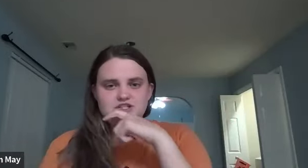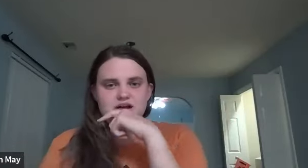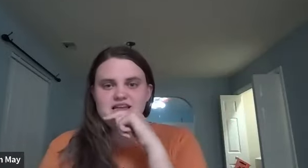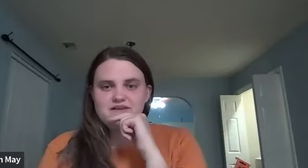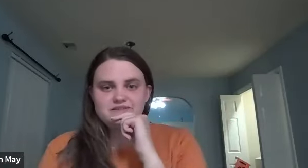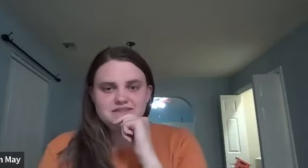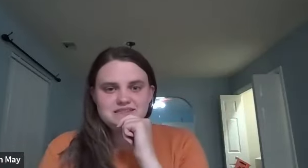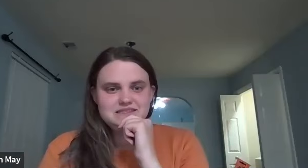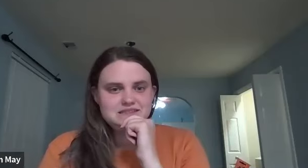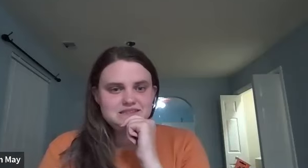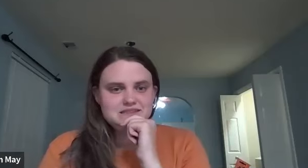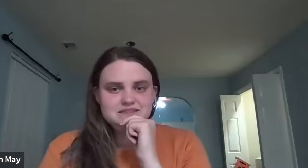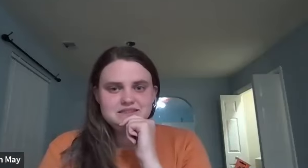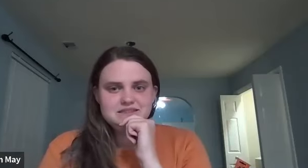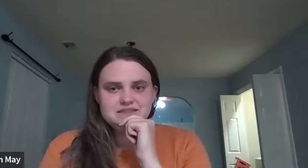you guys have?